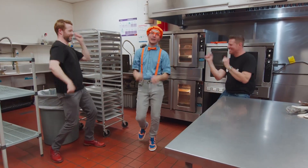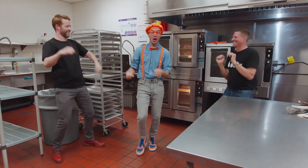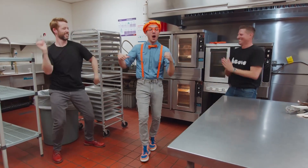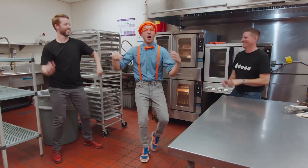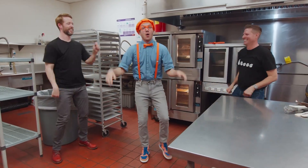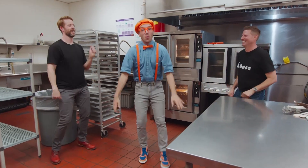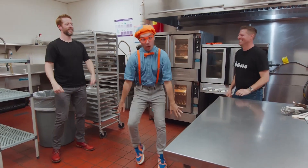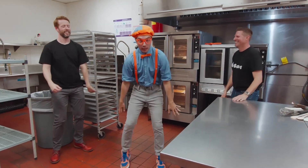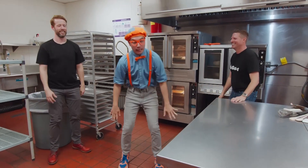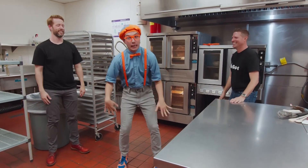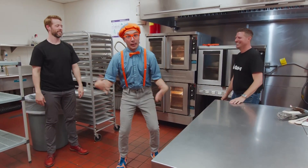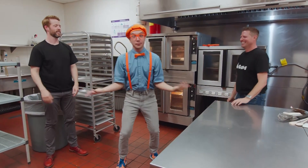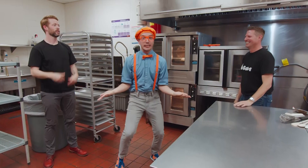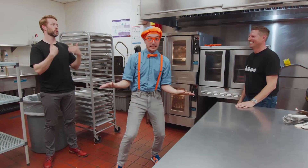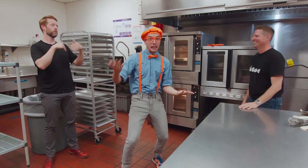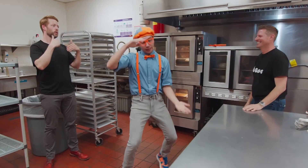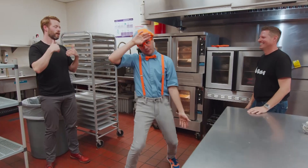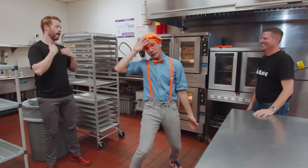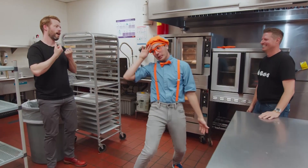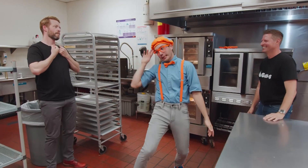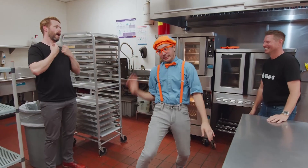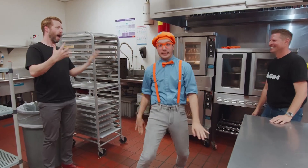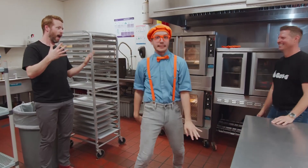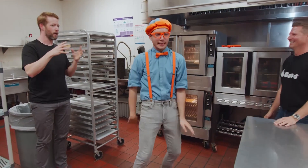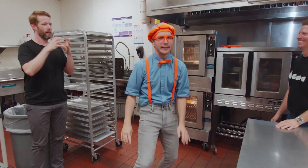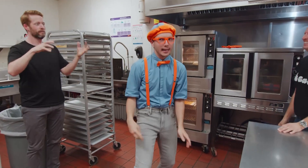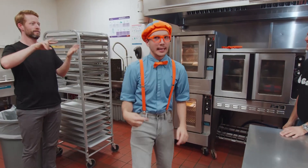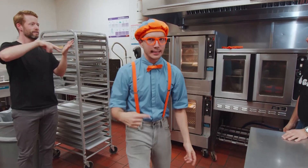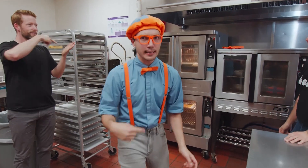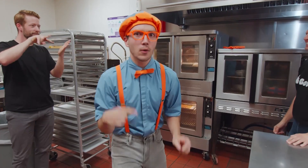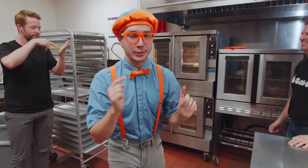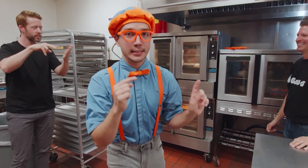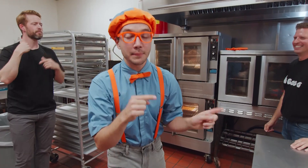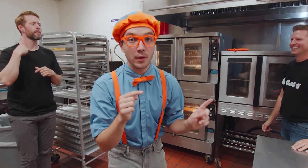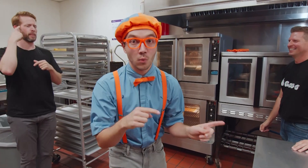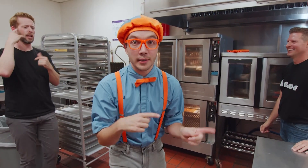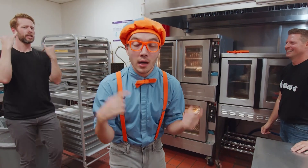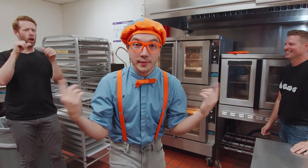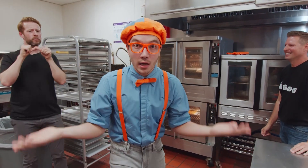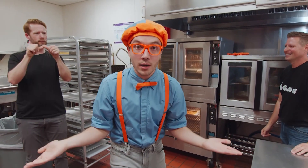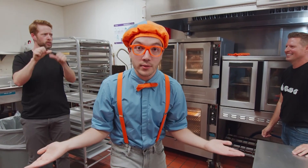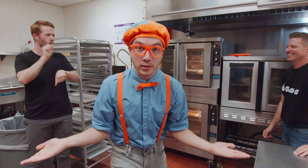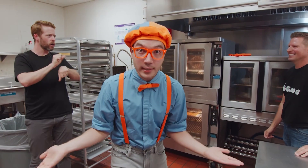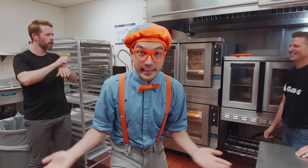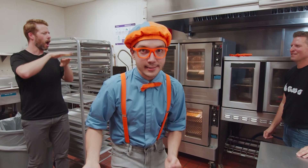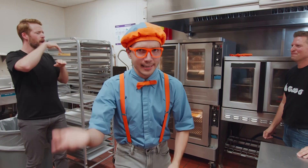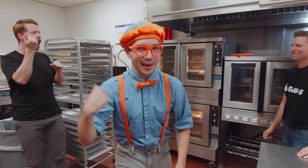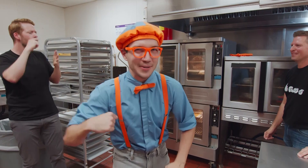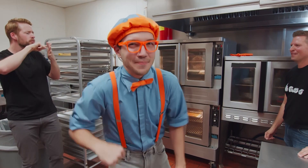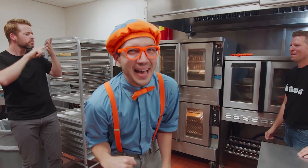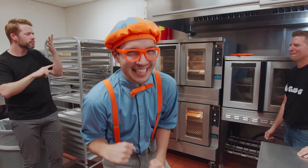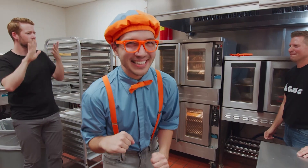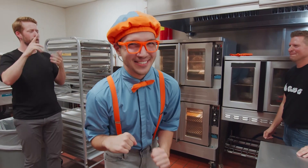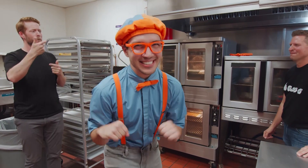Whoa! Whoa! I'm pretty tired after all that dancing. I think we should keep on working on the other ingredients